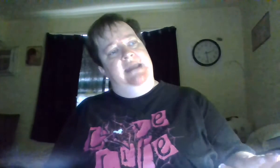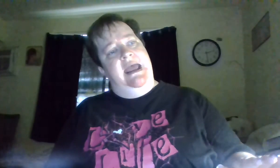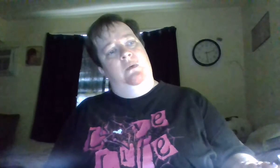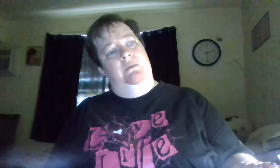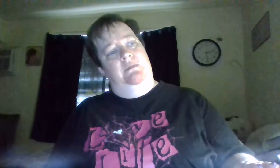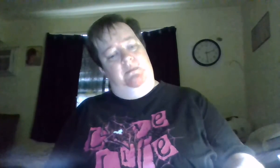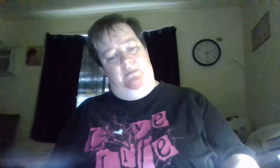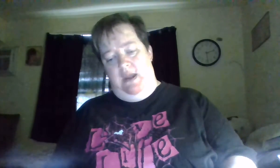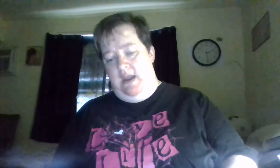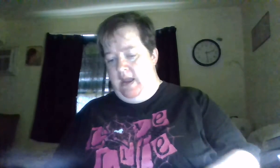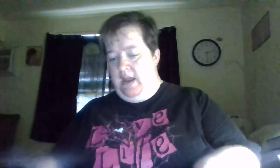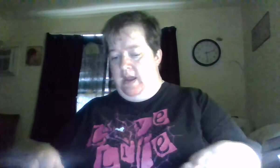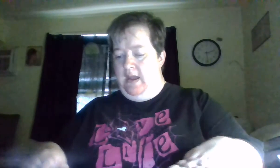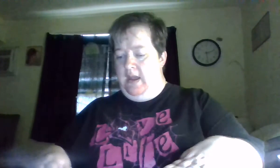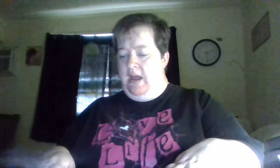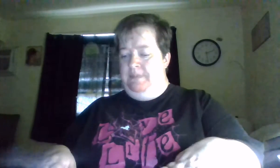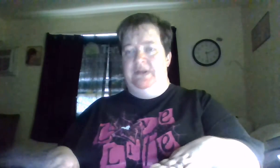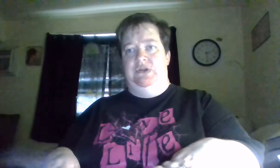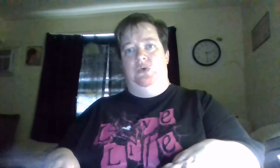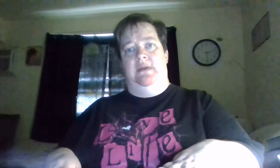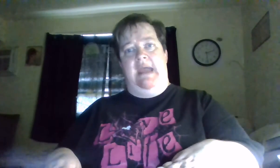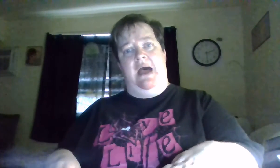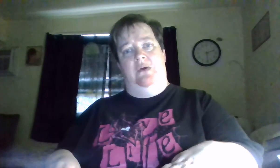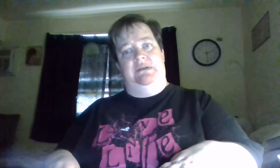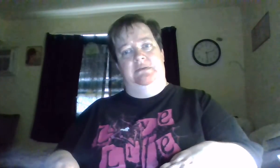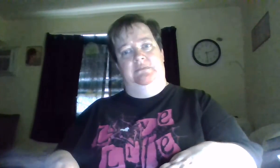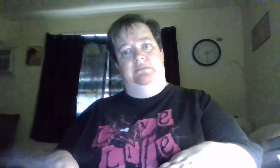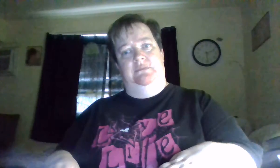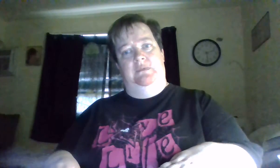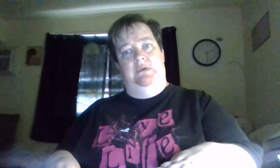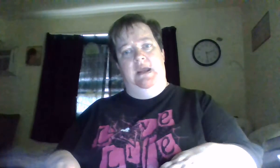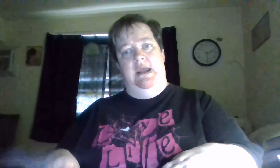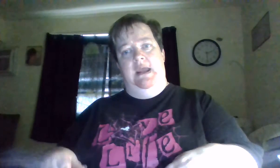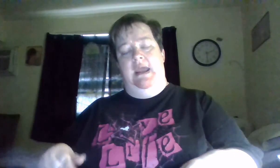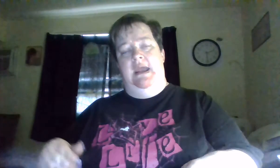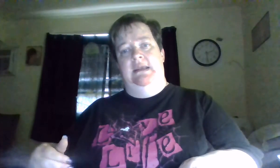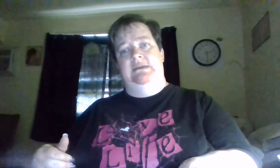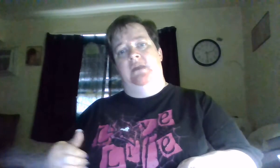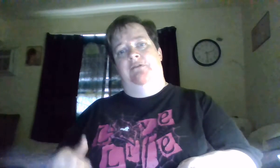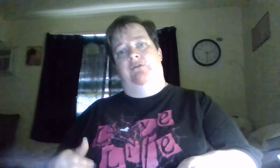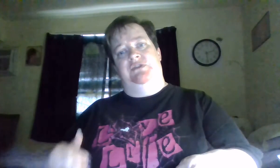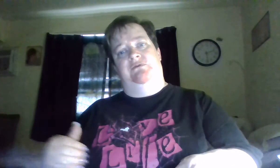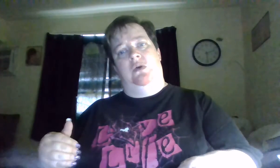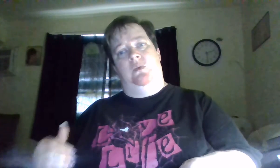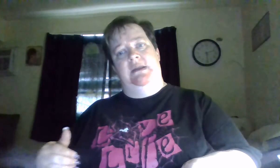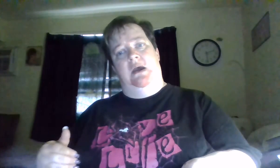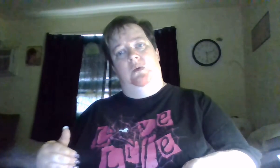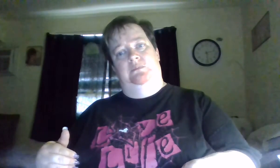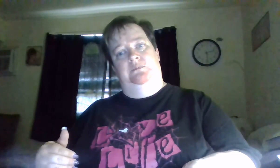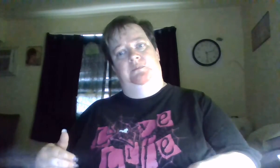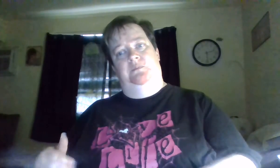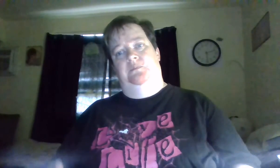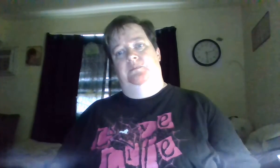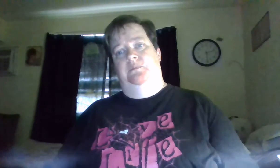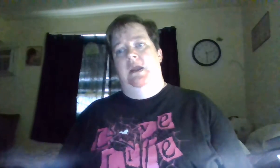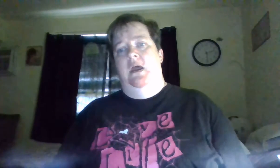now up to the door of the house, and he's on the first floor window of